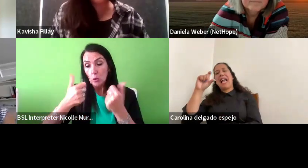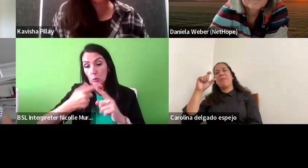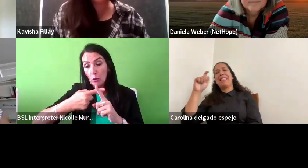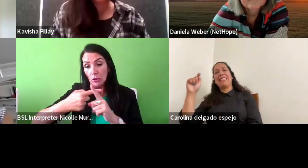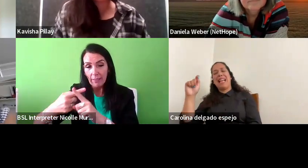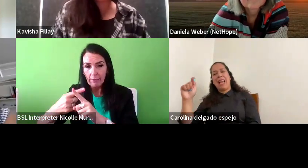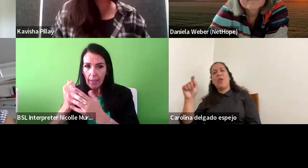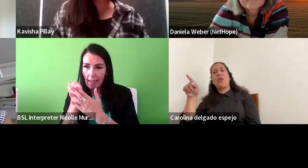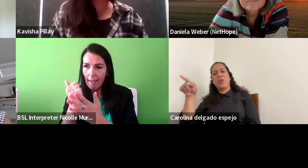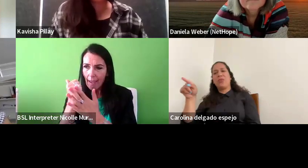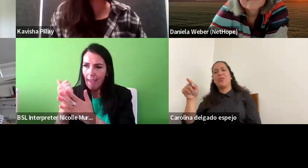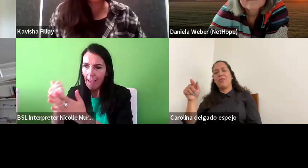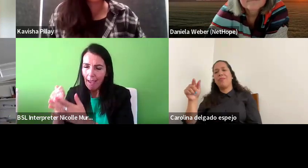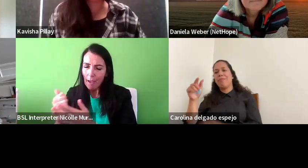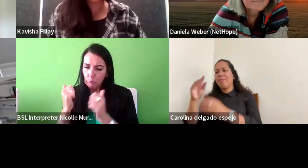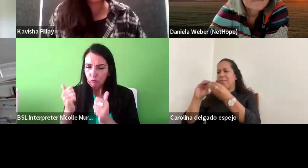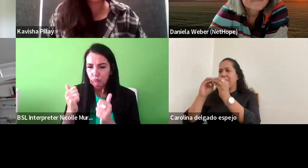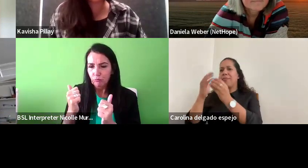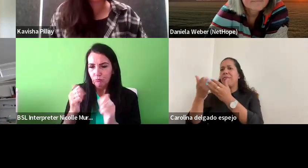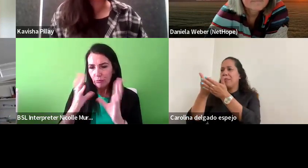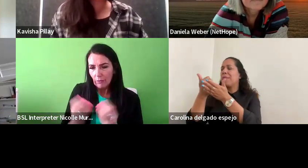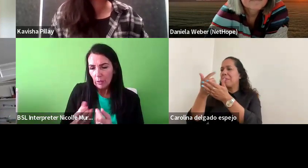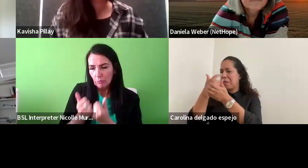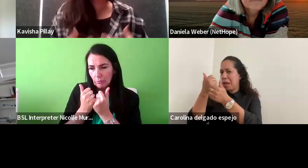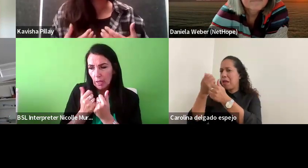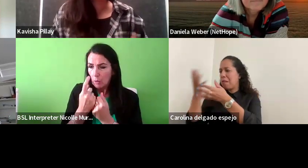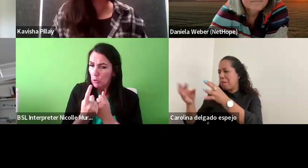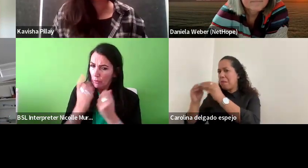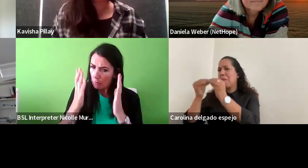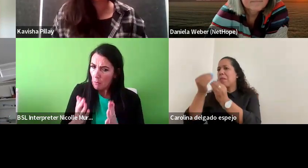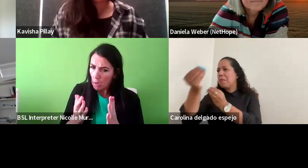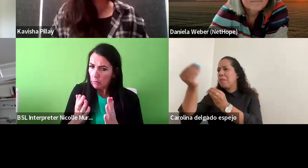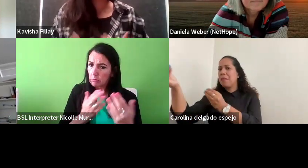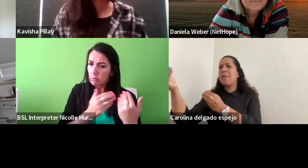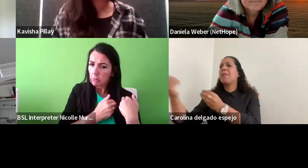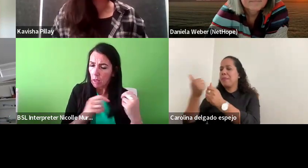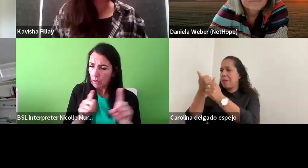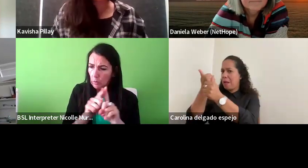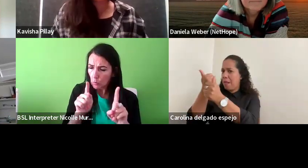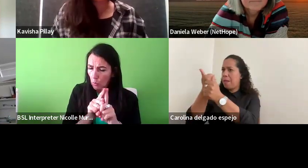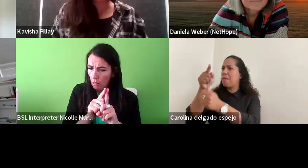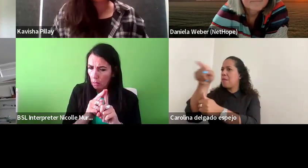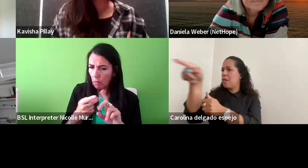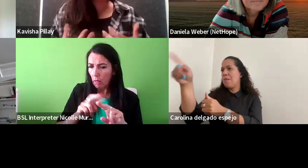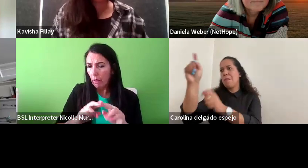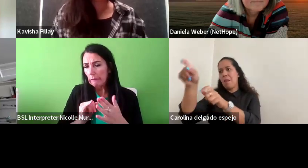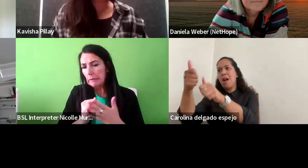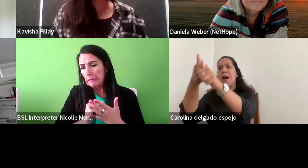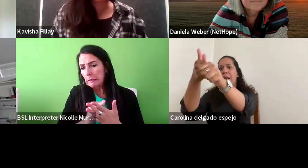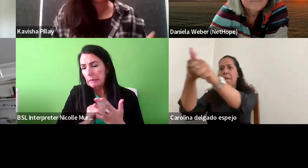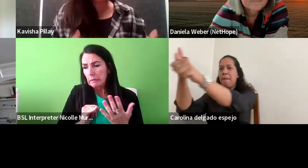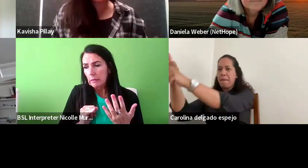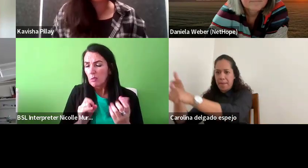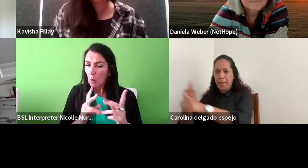to help and is meant to address societal issues, you then have to take on some accountability and willingness